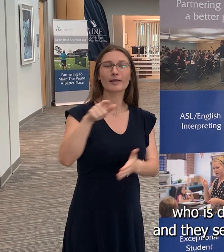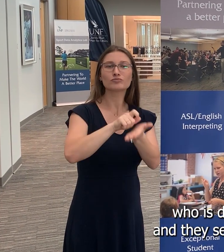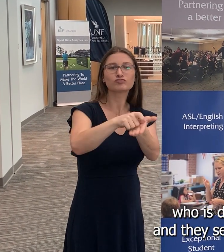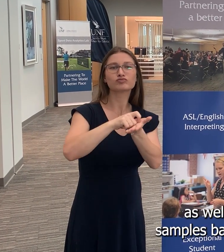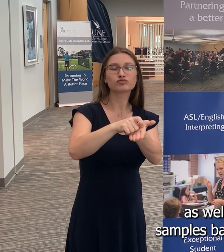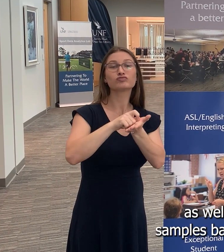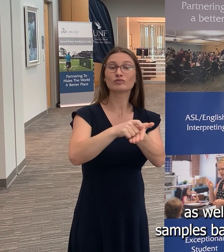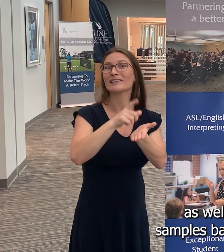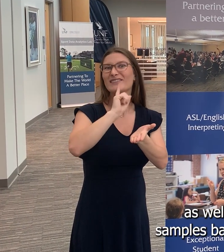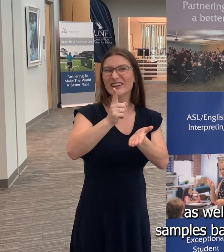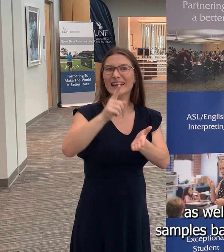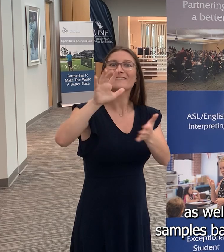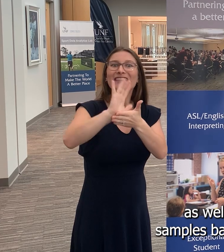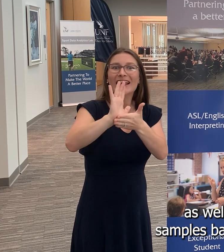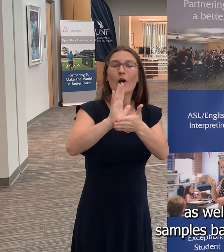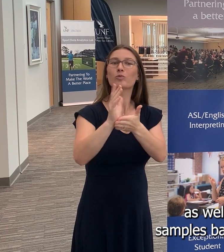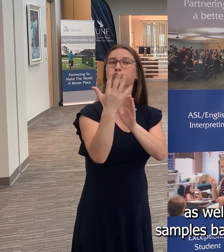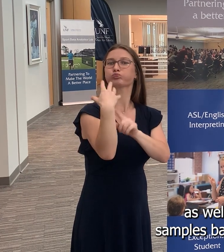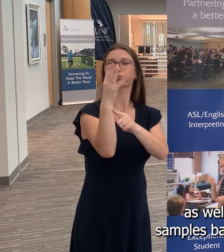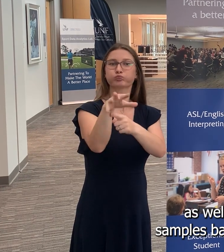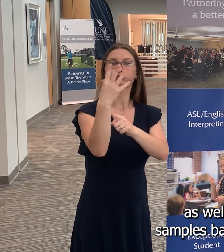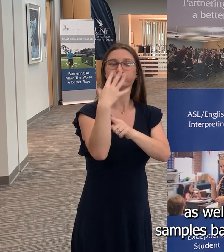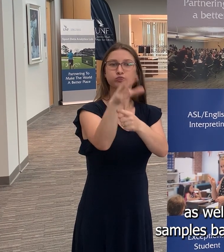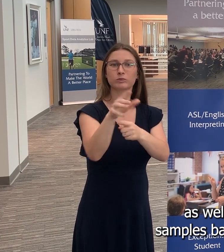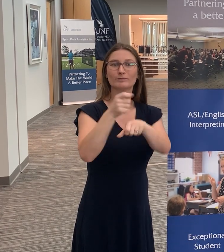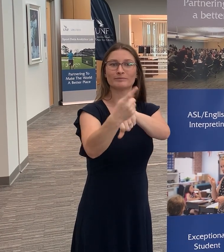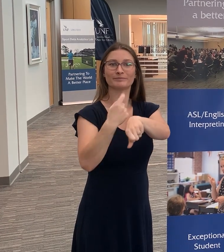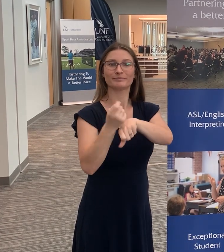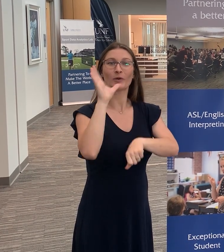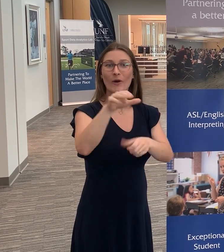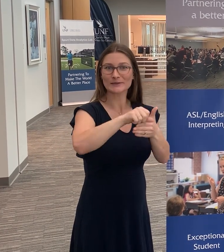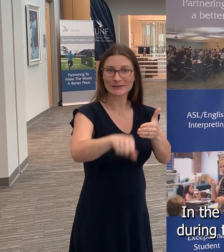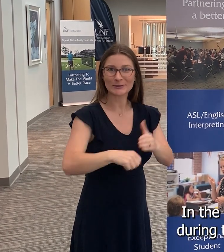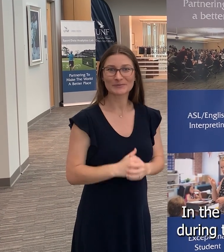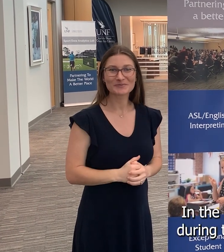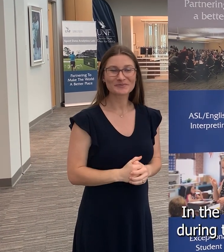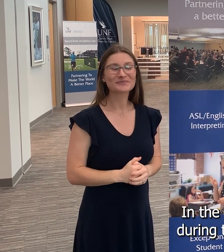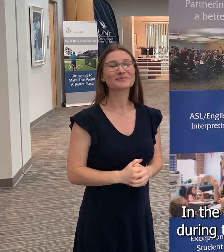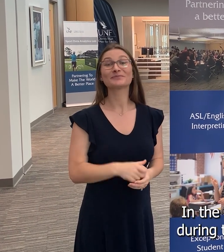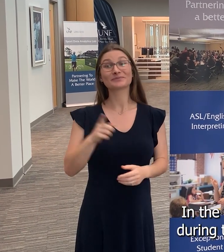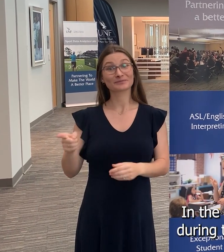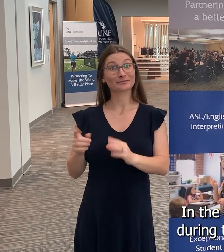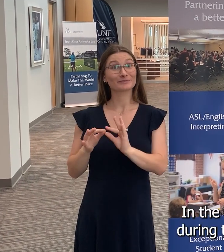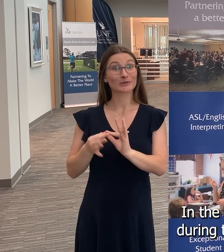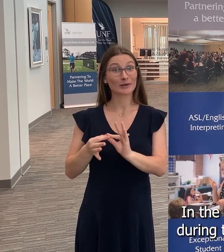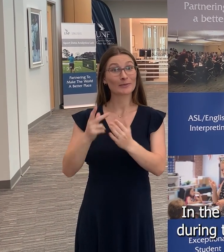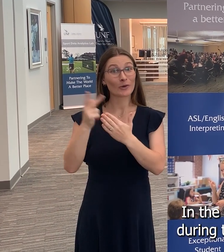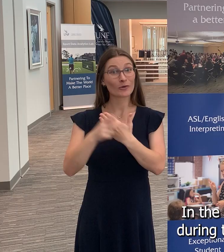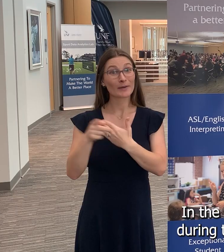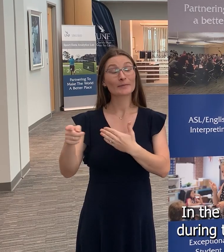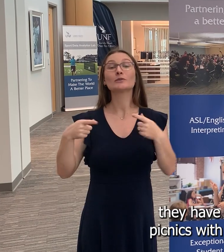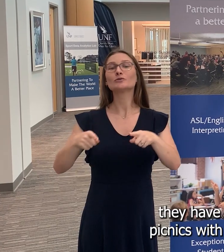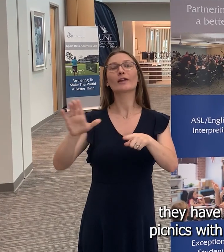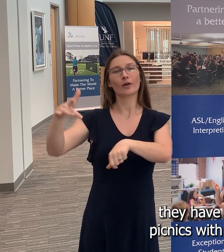videos back and forth as well as written language samples back and forth all semester. In the interpreting program, during their